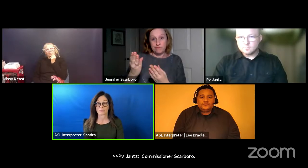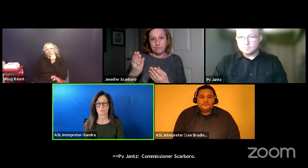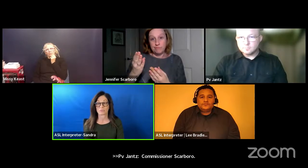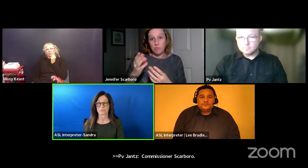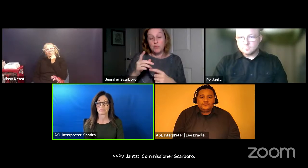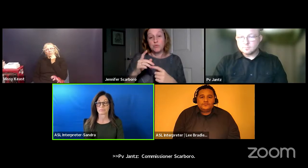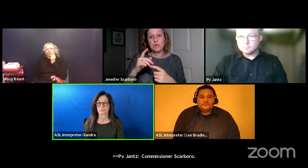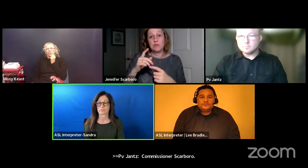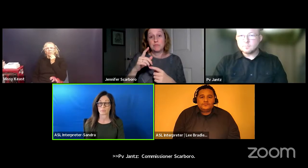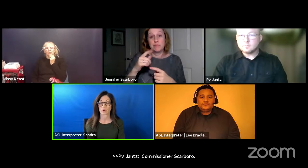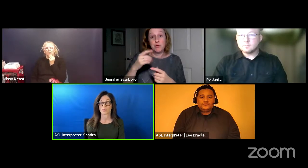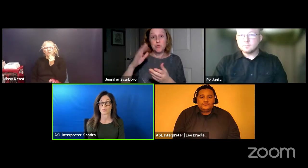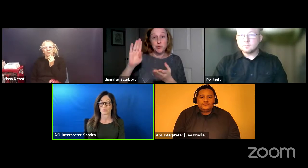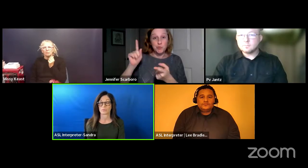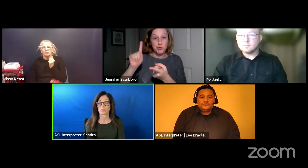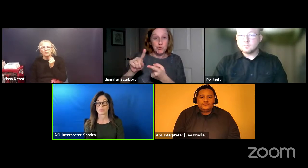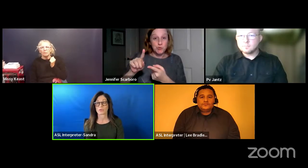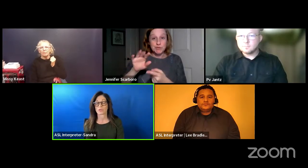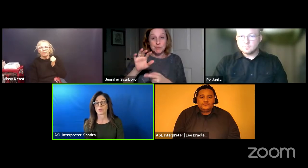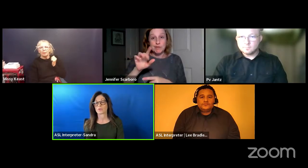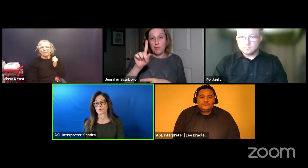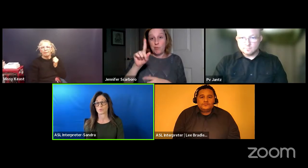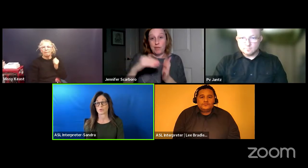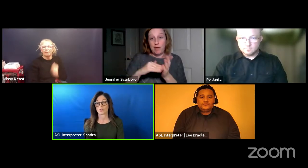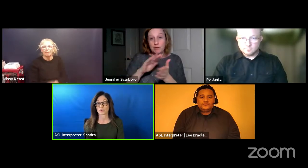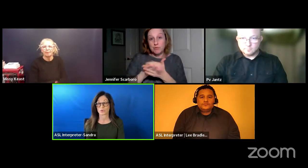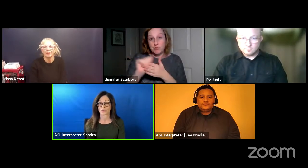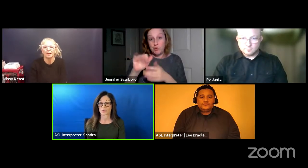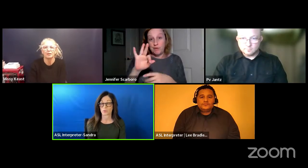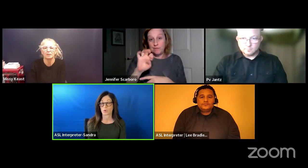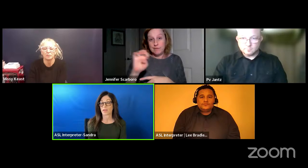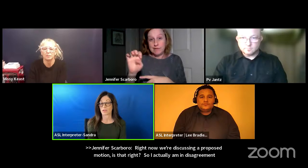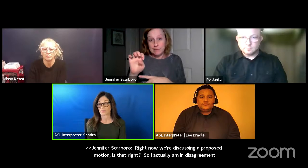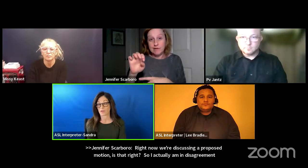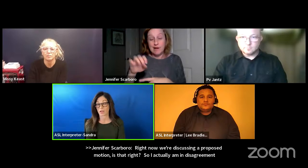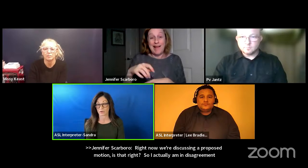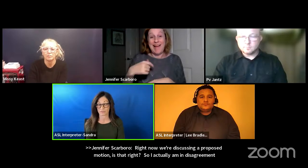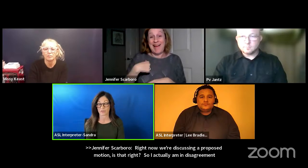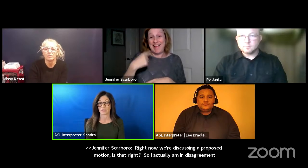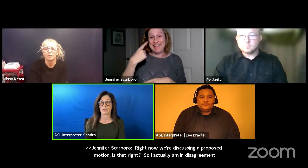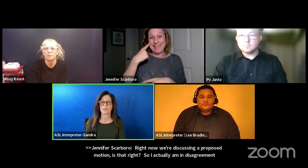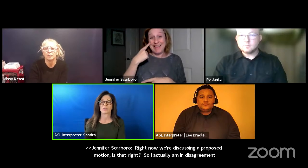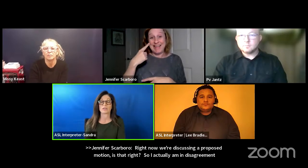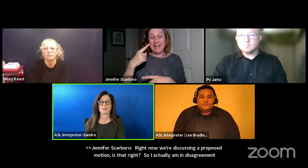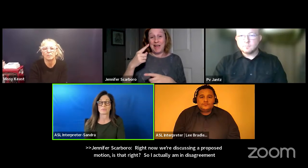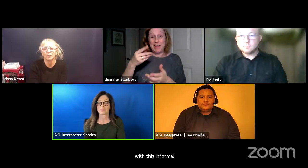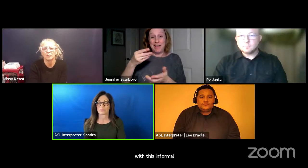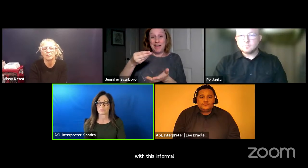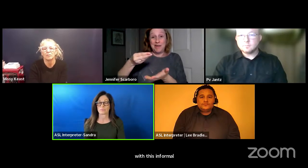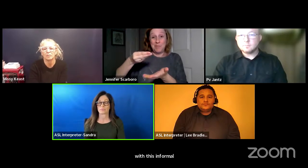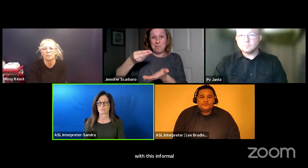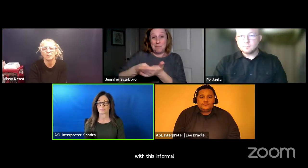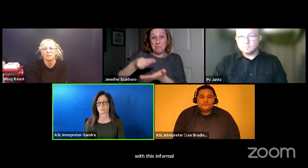informal proposal to reduce the $1,000 fee.